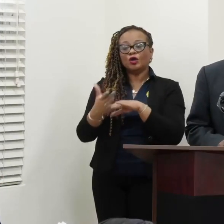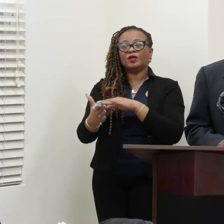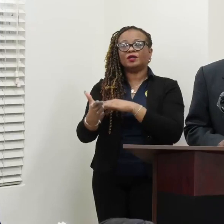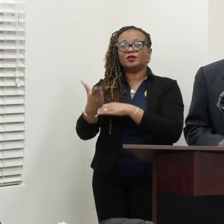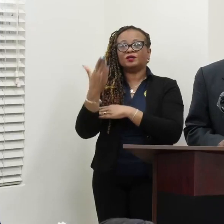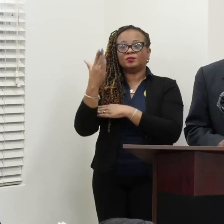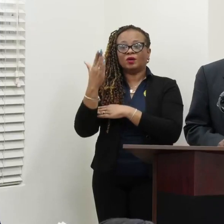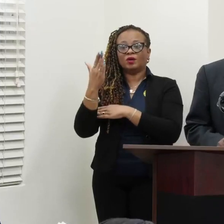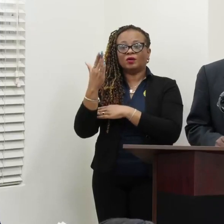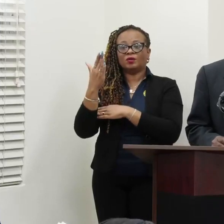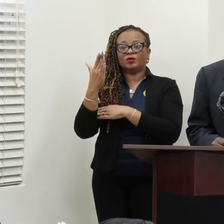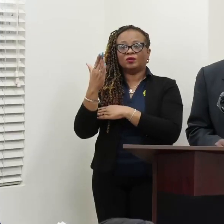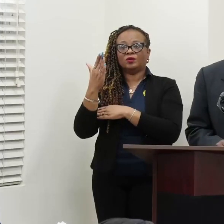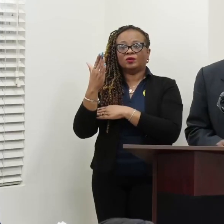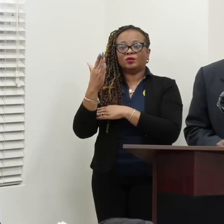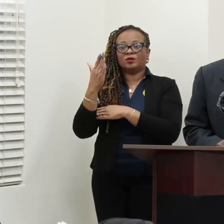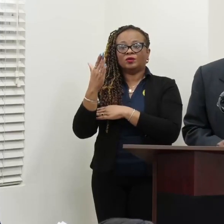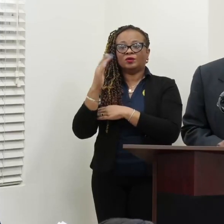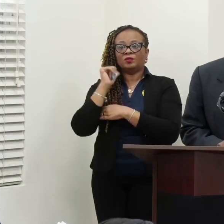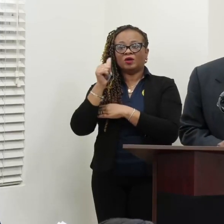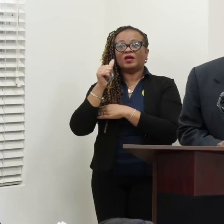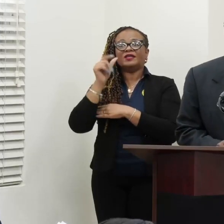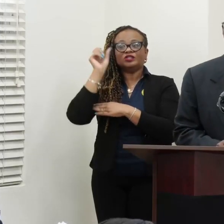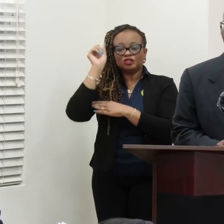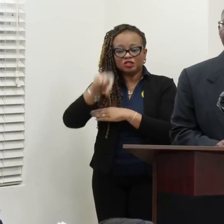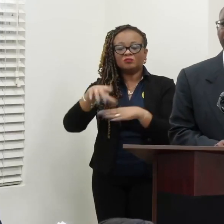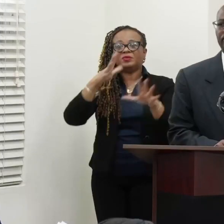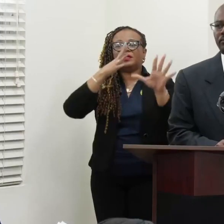should be leaving the area.